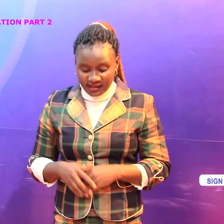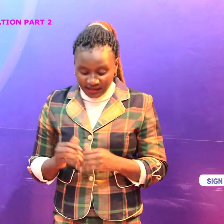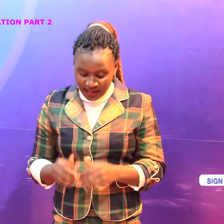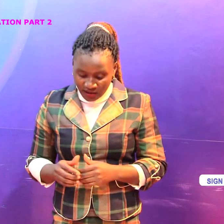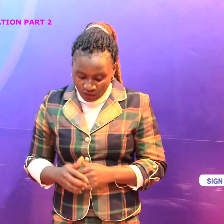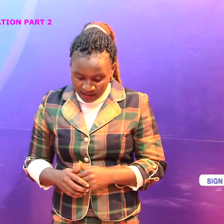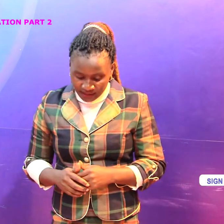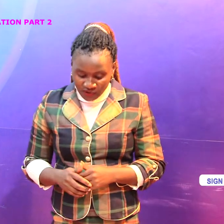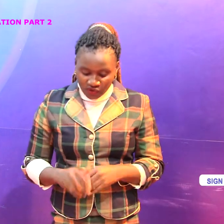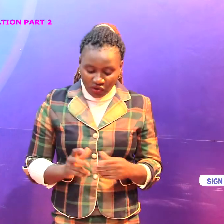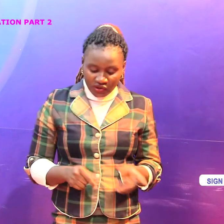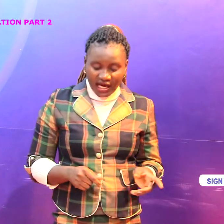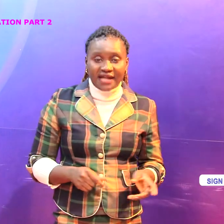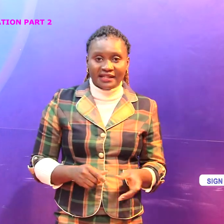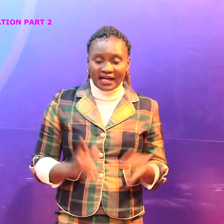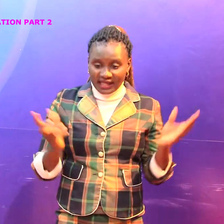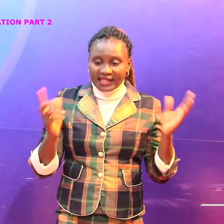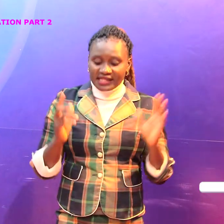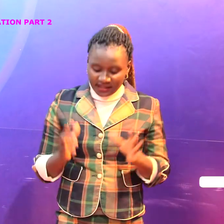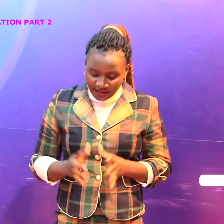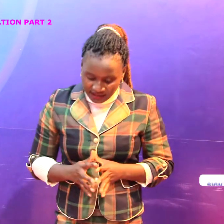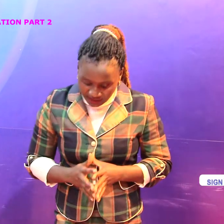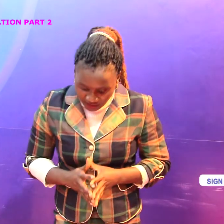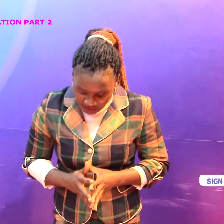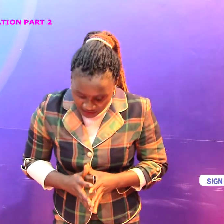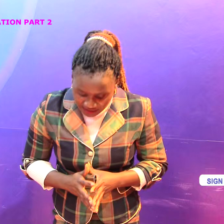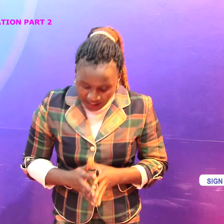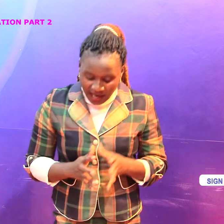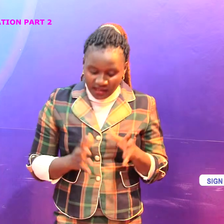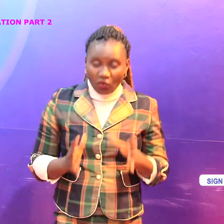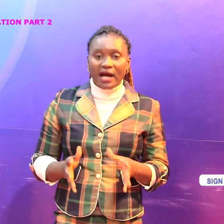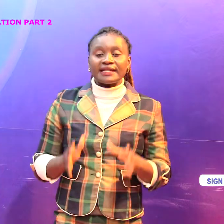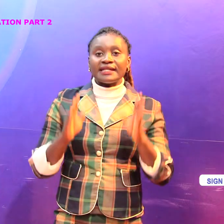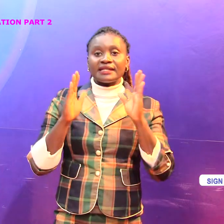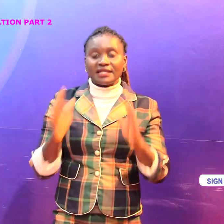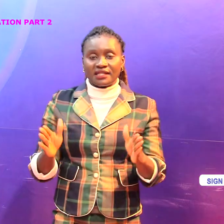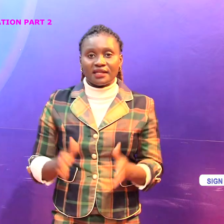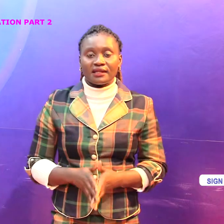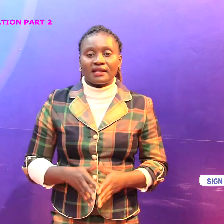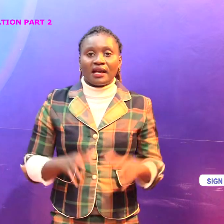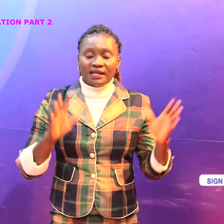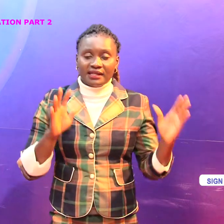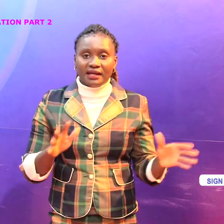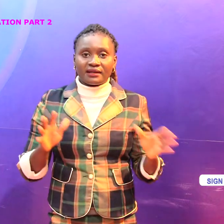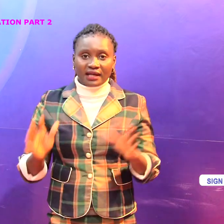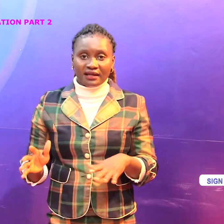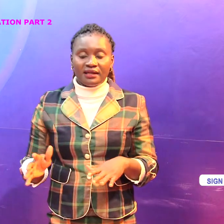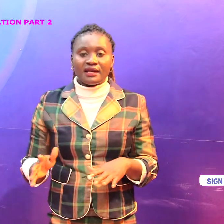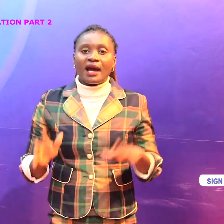secretary's other work? So the answer, the secretary other work is teaching. The secretary